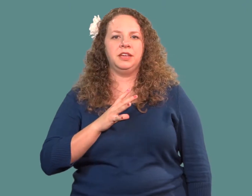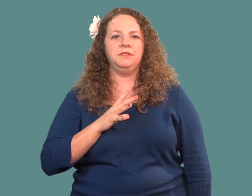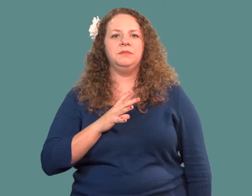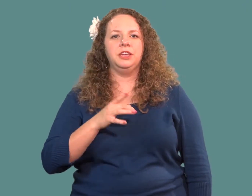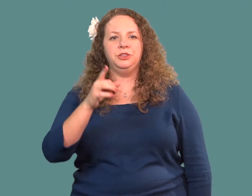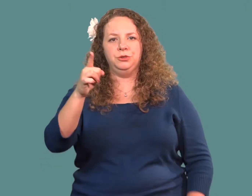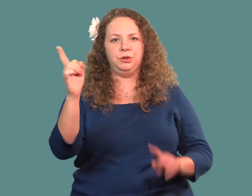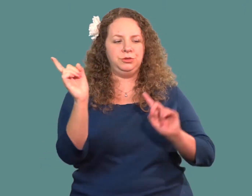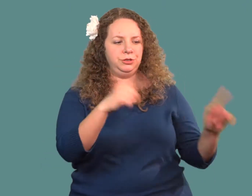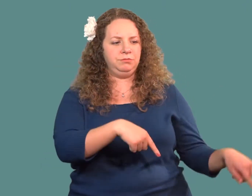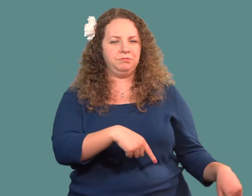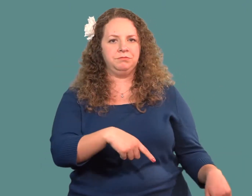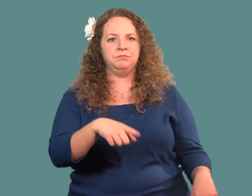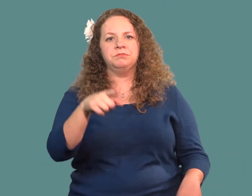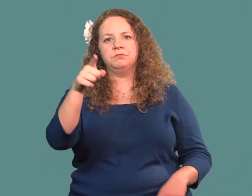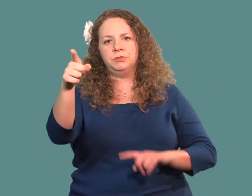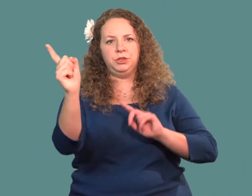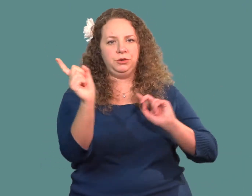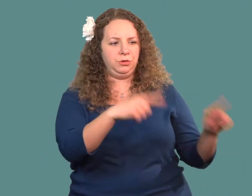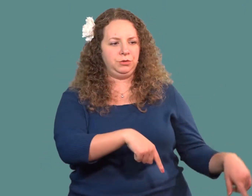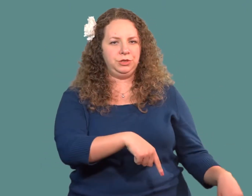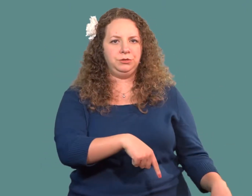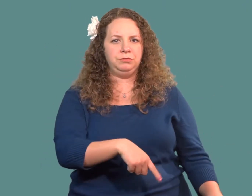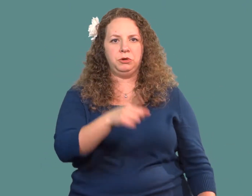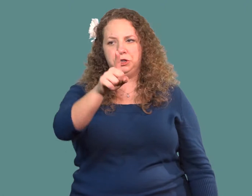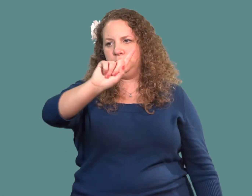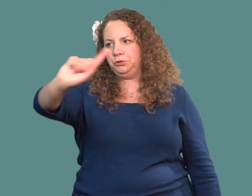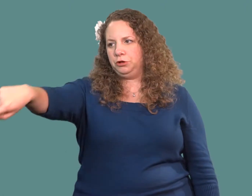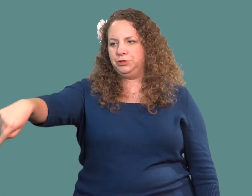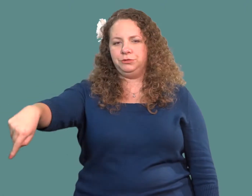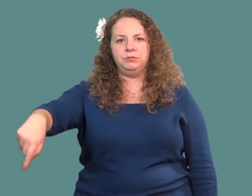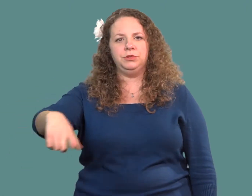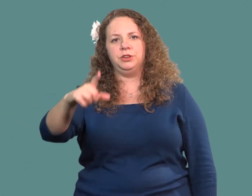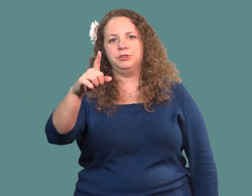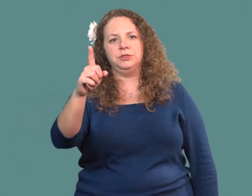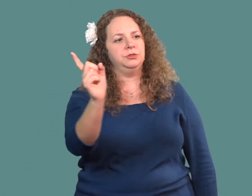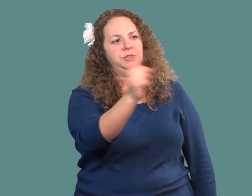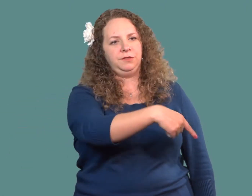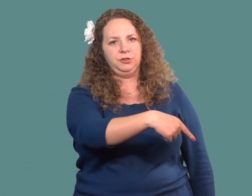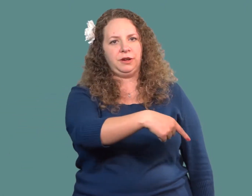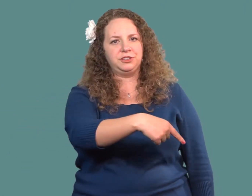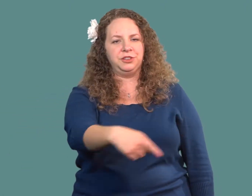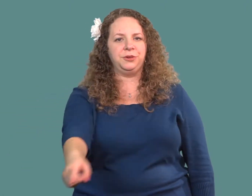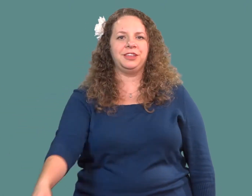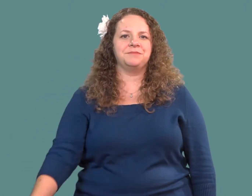Okay, and you go to, or you go to. You can do it to whichever direction they're going.